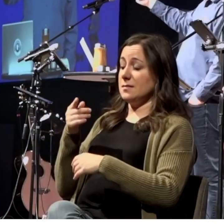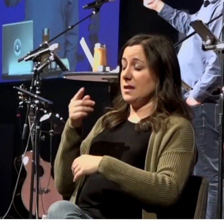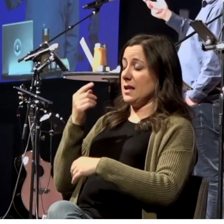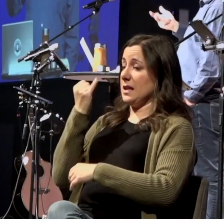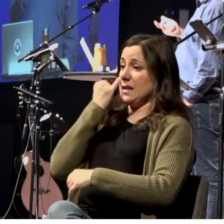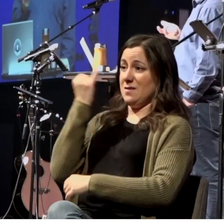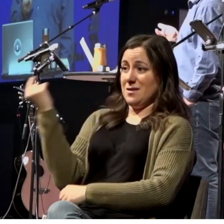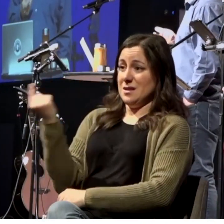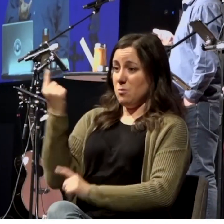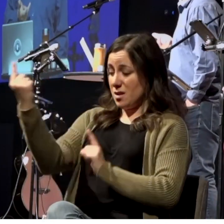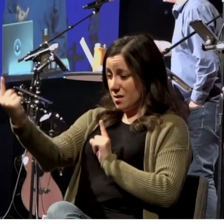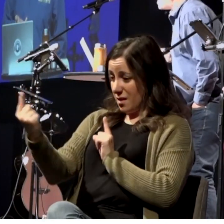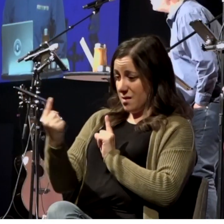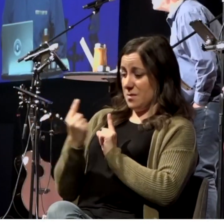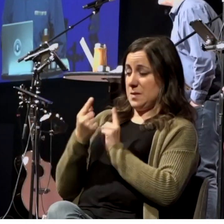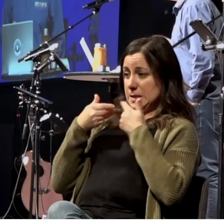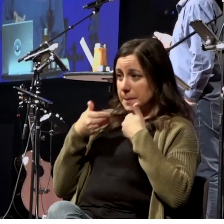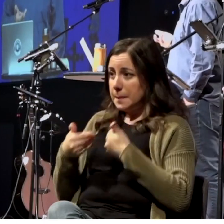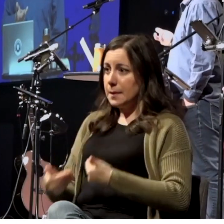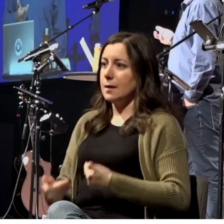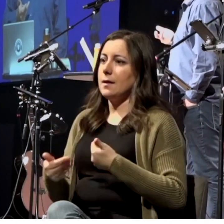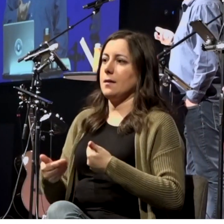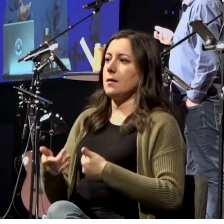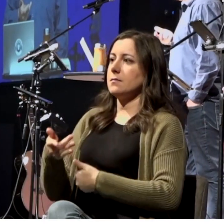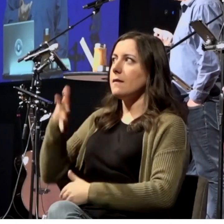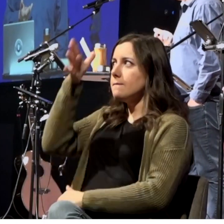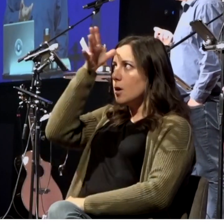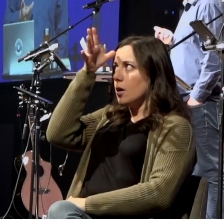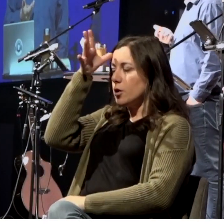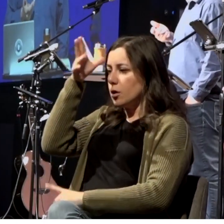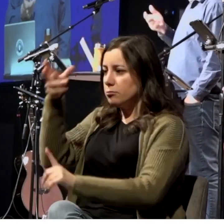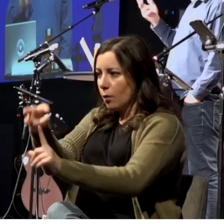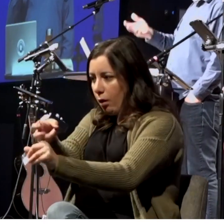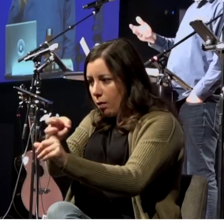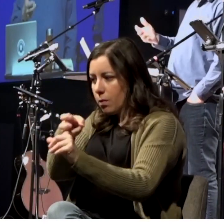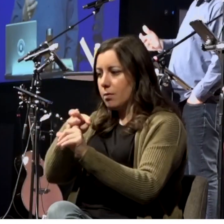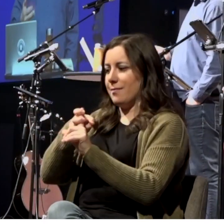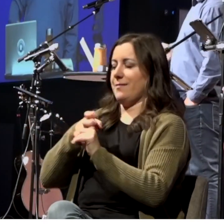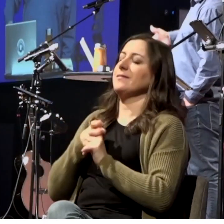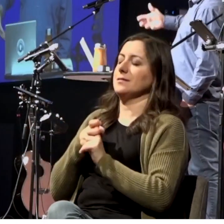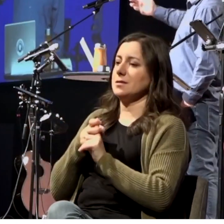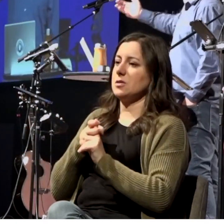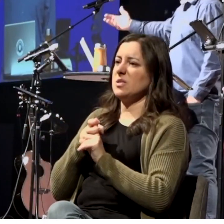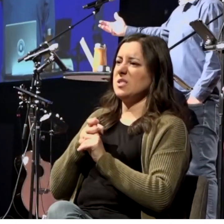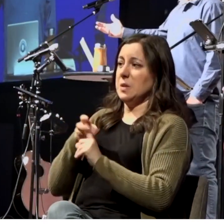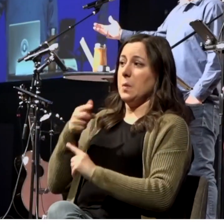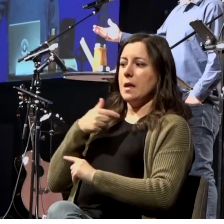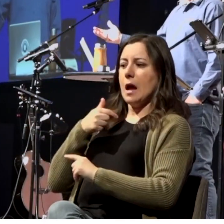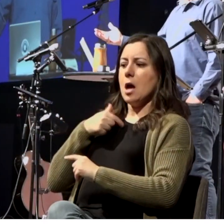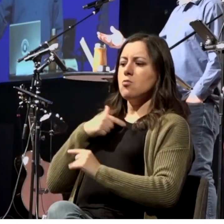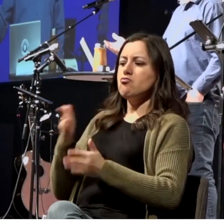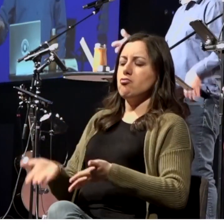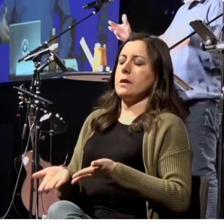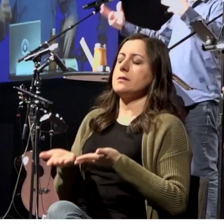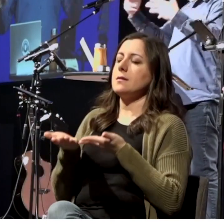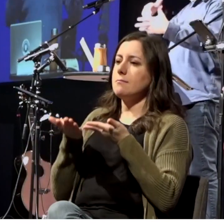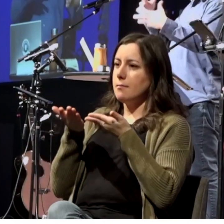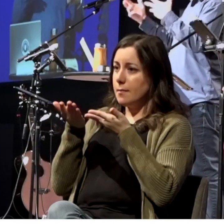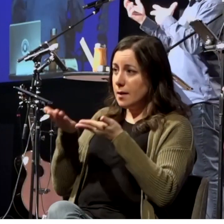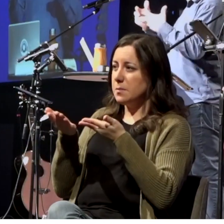Father draws him. There's power there. Right? And the promise I'm gonna raise him up at the last day. And you put both of these